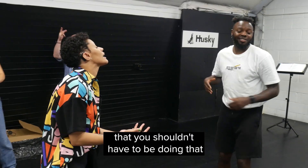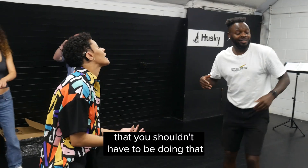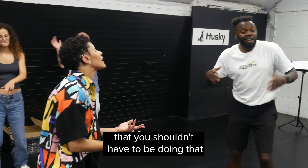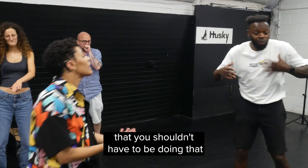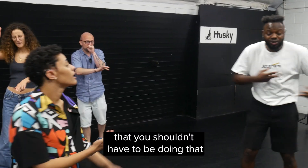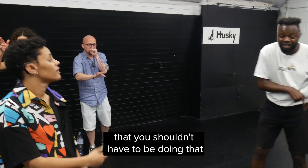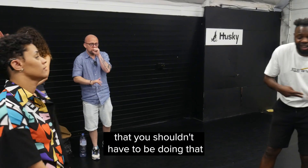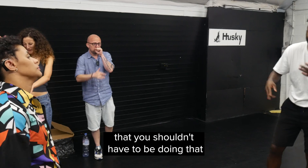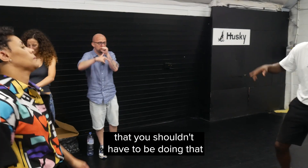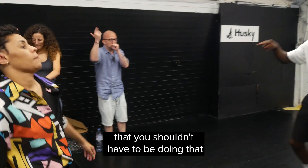shouldn't have to be doing that.